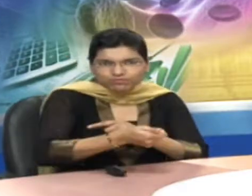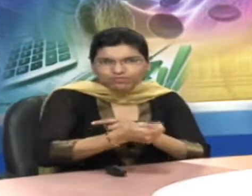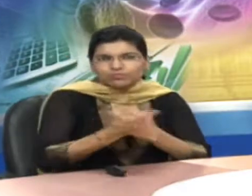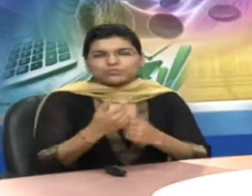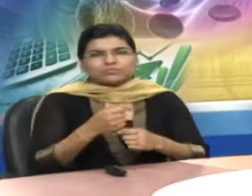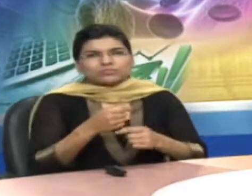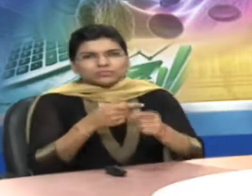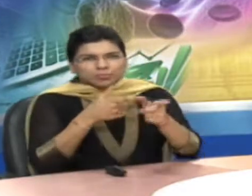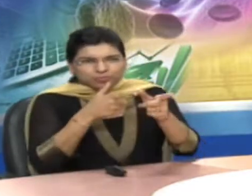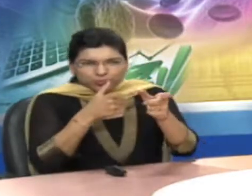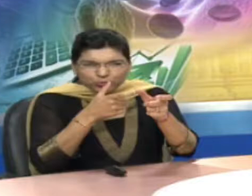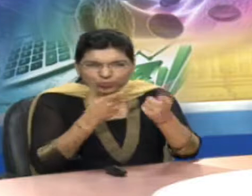weapon.